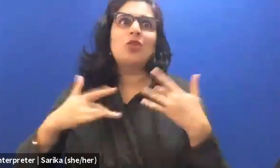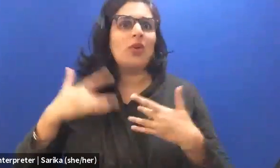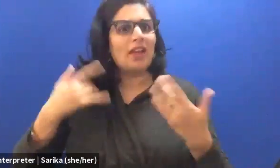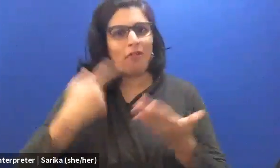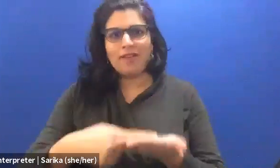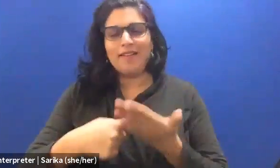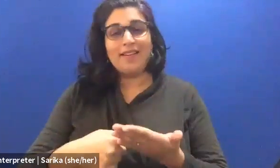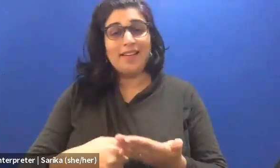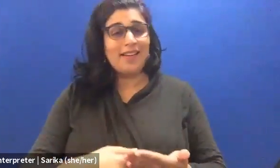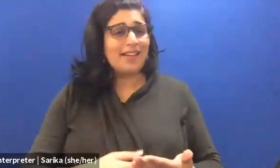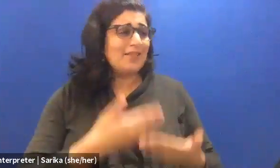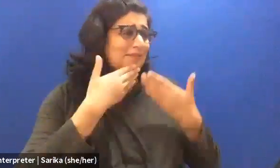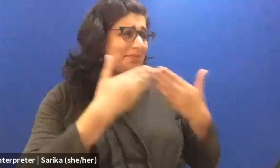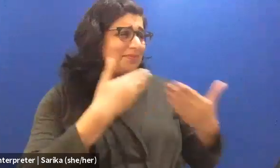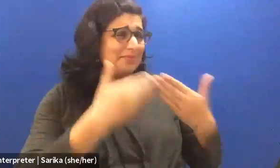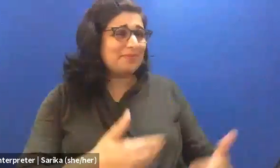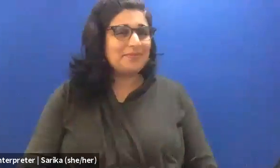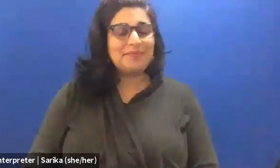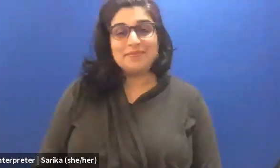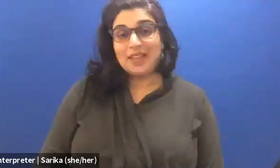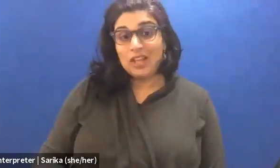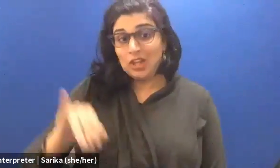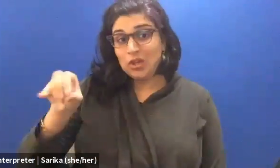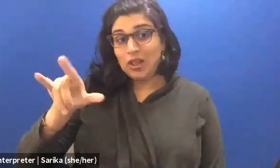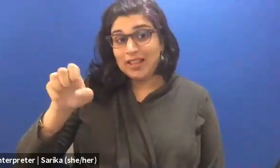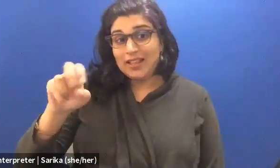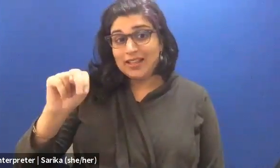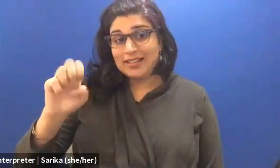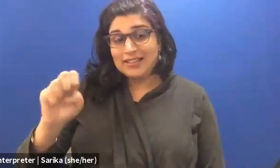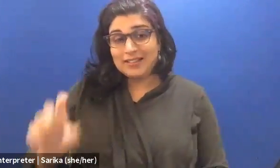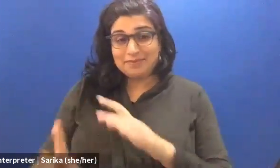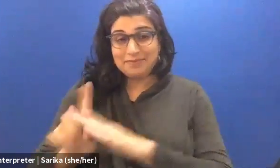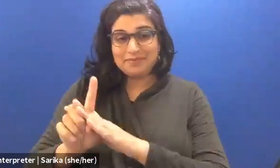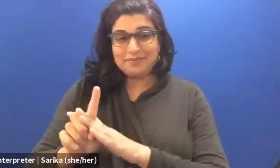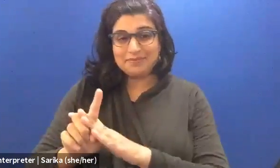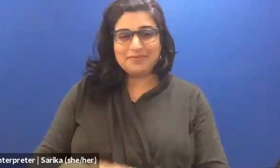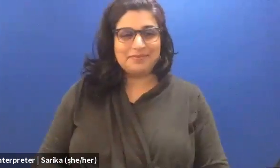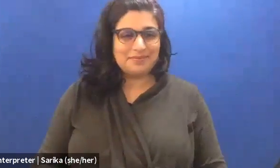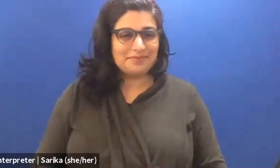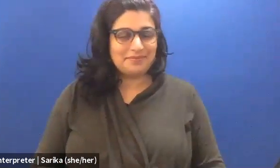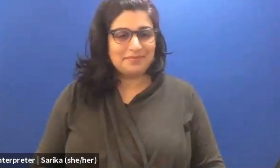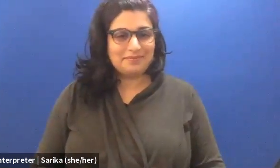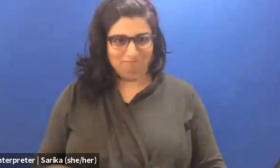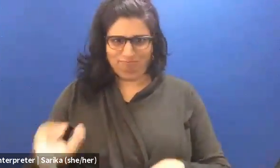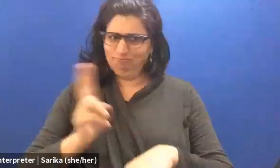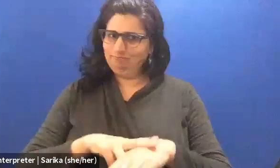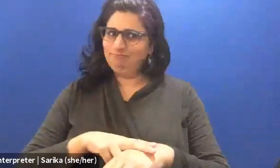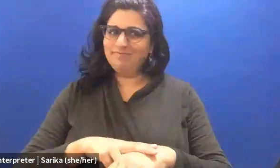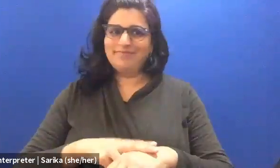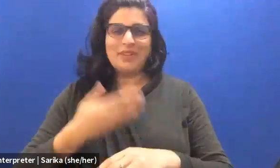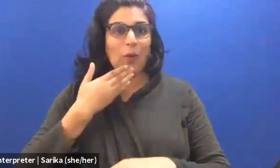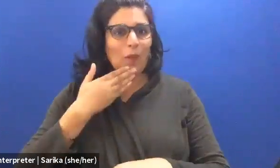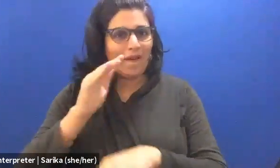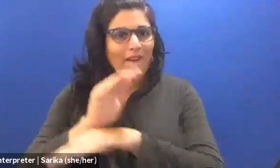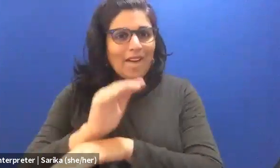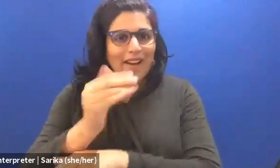Wopila, thank you, Christine. And Jolene, do you want to pop on and just say hello? Introduce yourself. Of course. Good